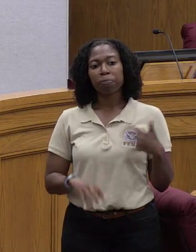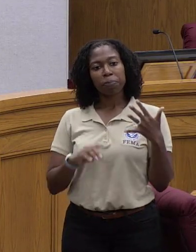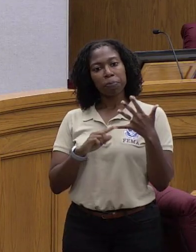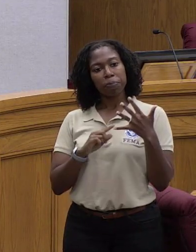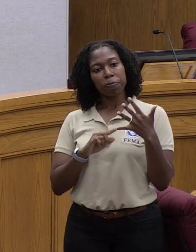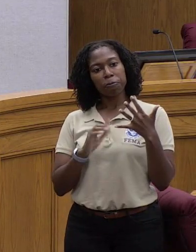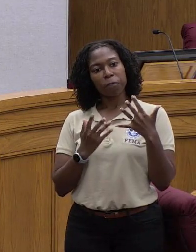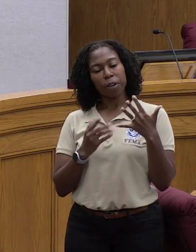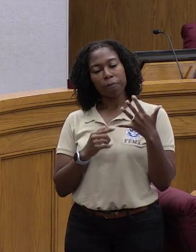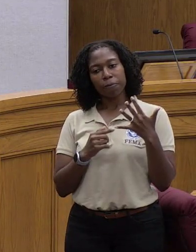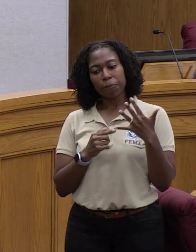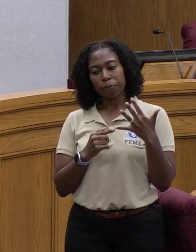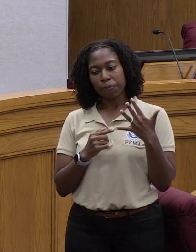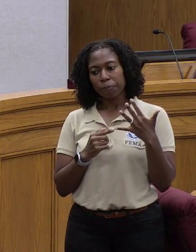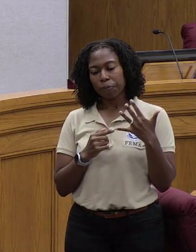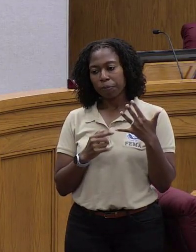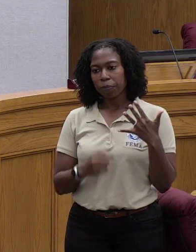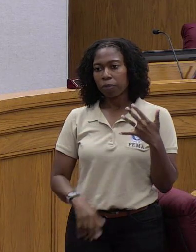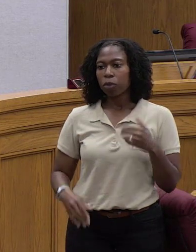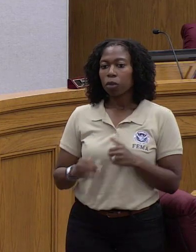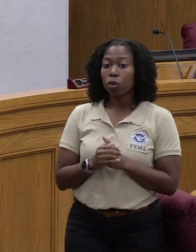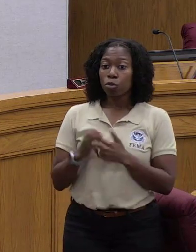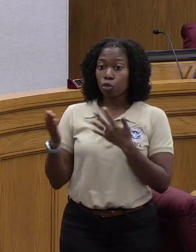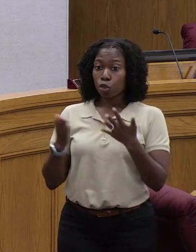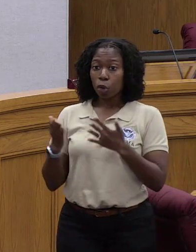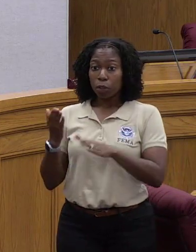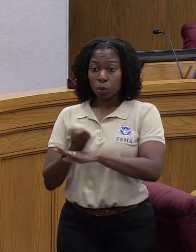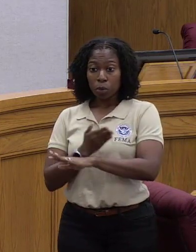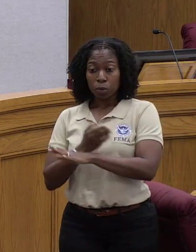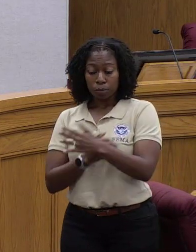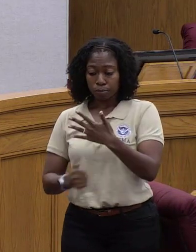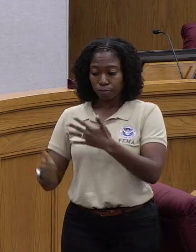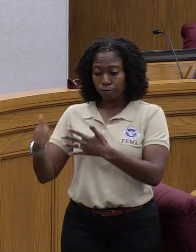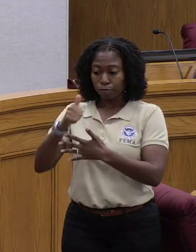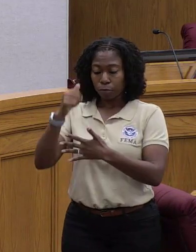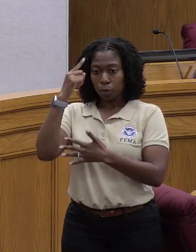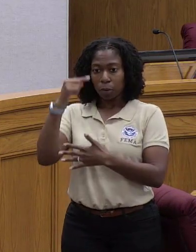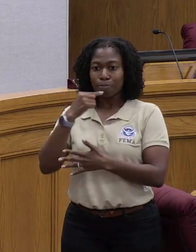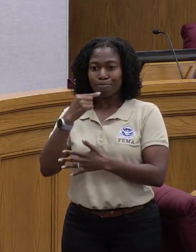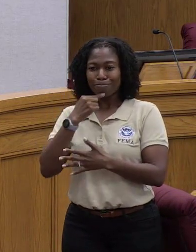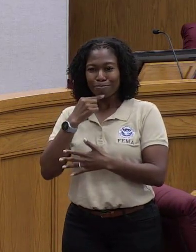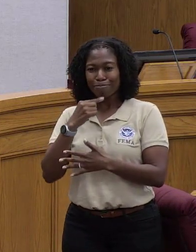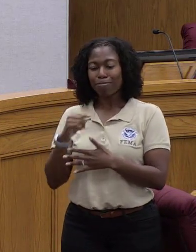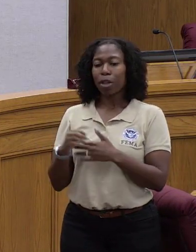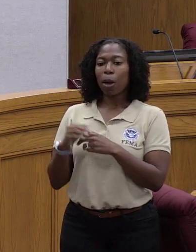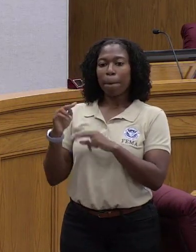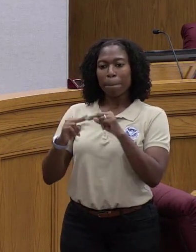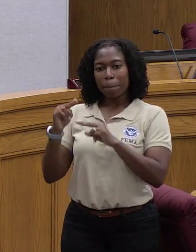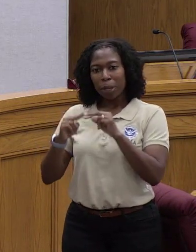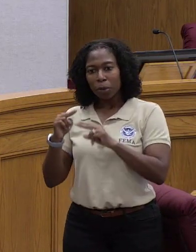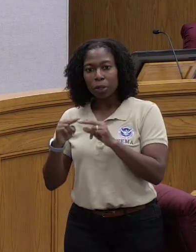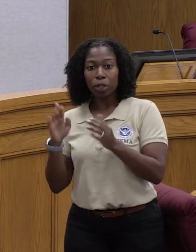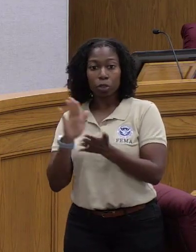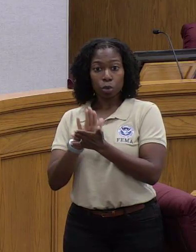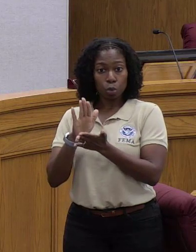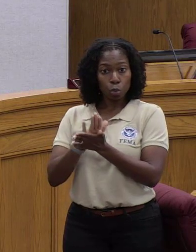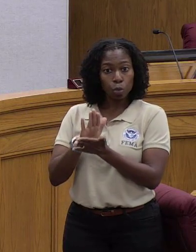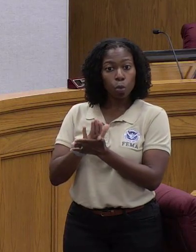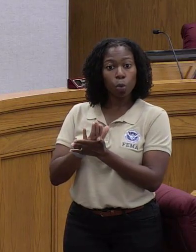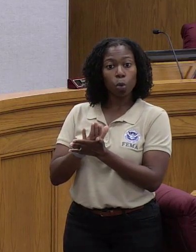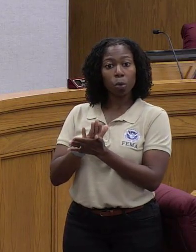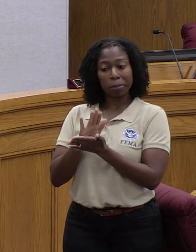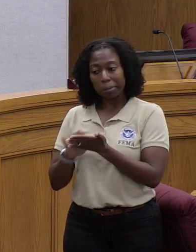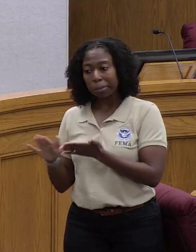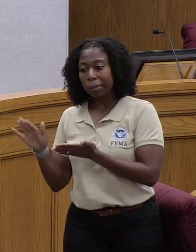we continue to prioritize service and restoration to critical infrastructure, which includes the schools we serve here in Lake Charles. We